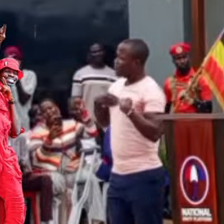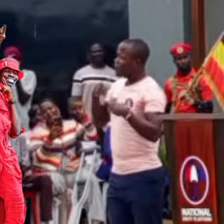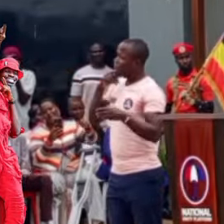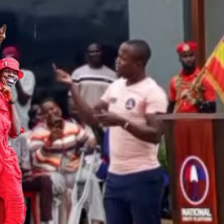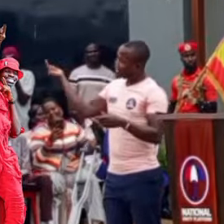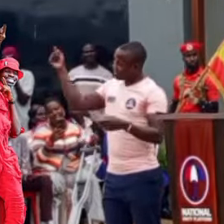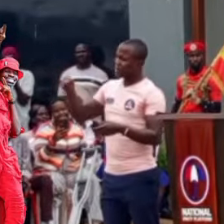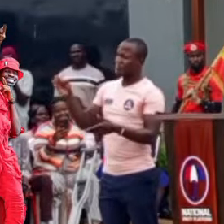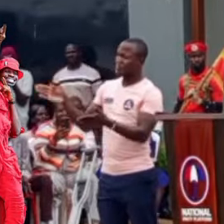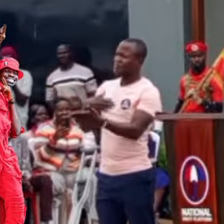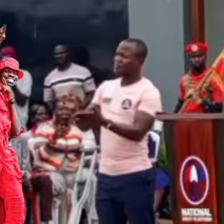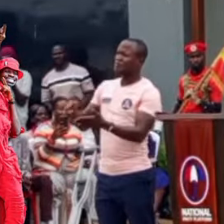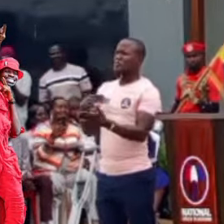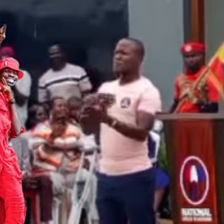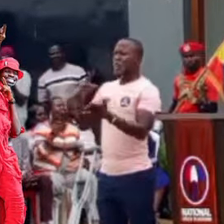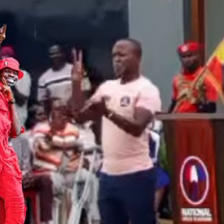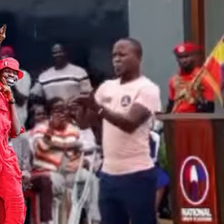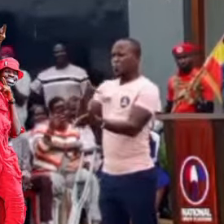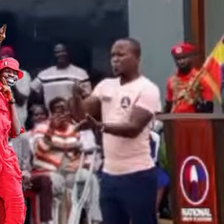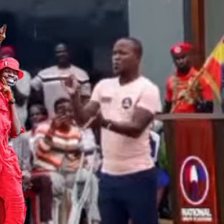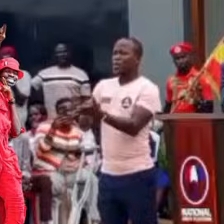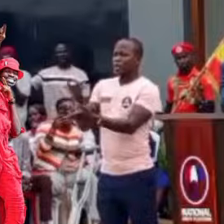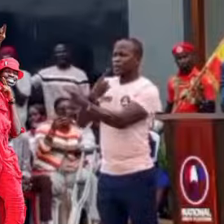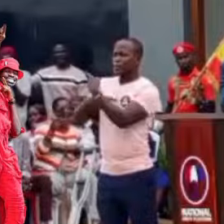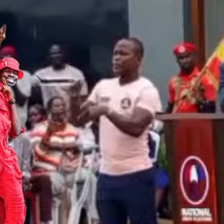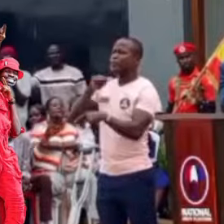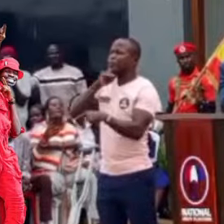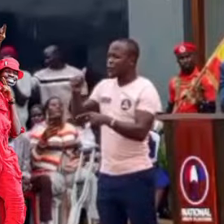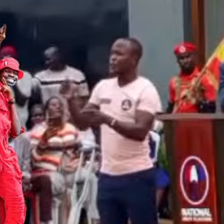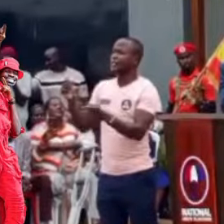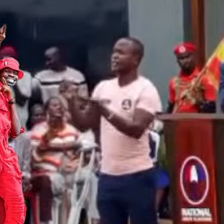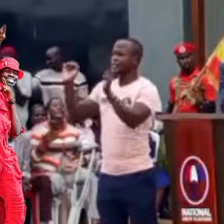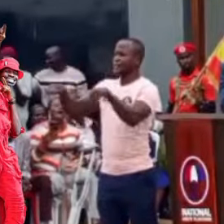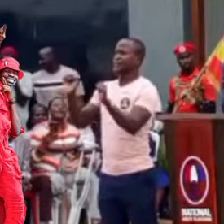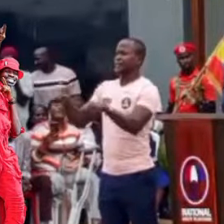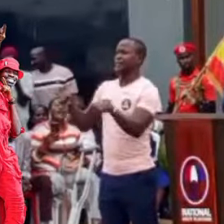omukiriza abakuba omuziki abakakasenja obulemasimu kyekikola